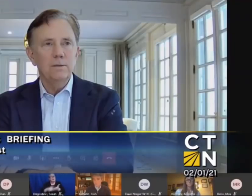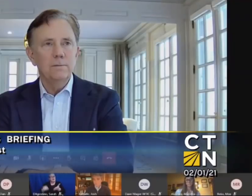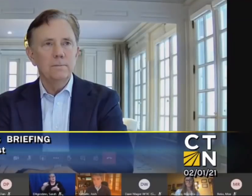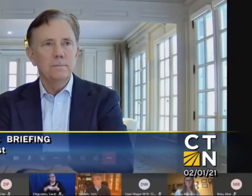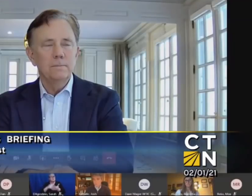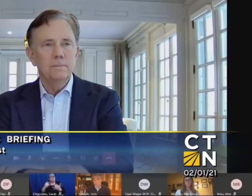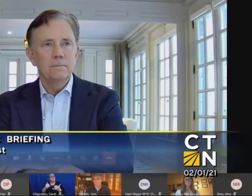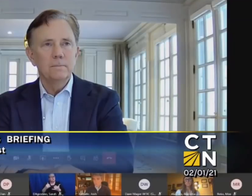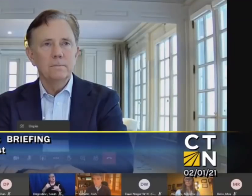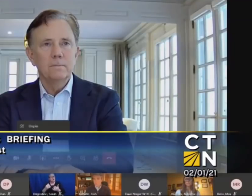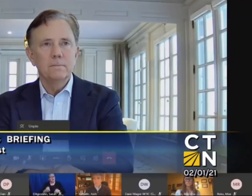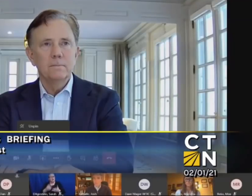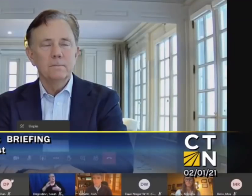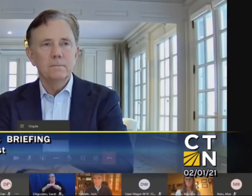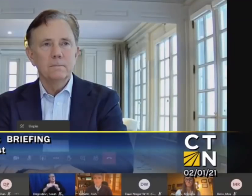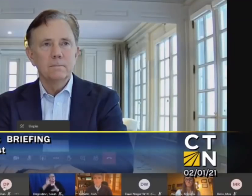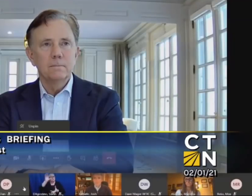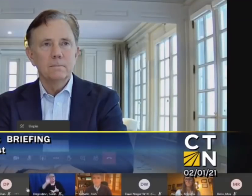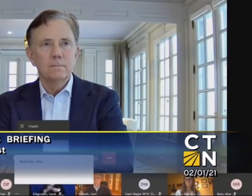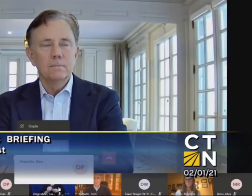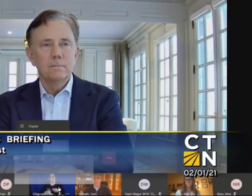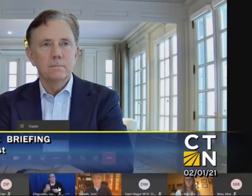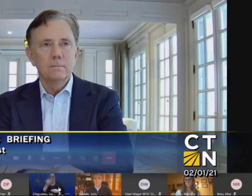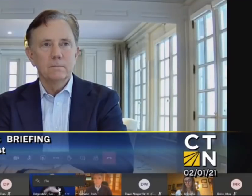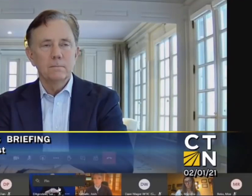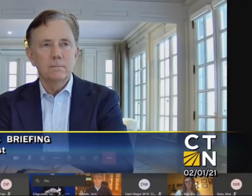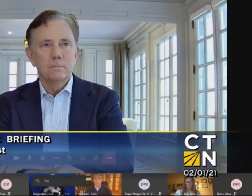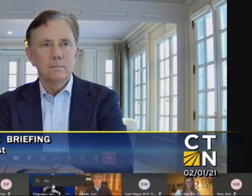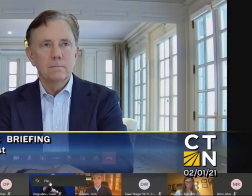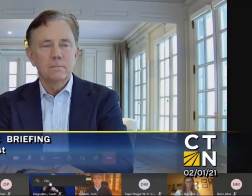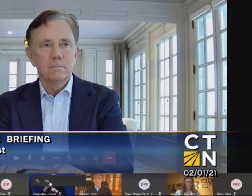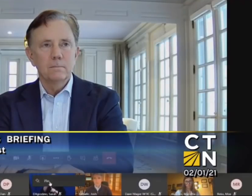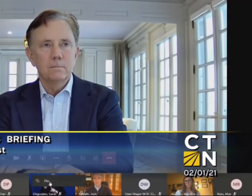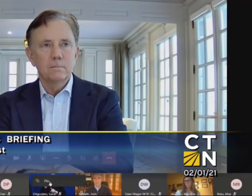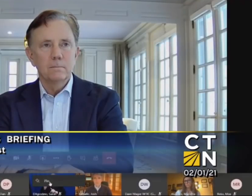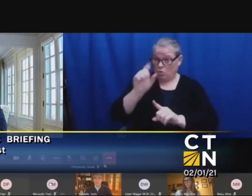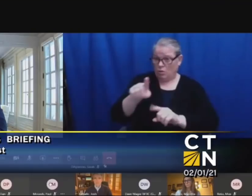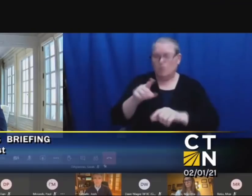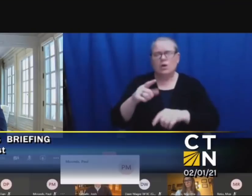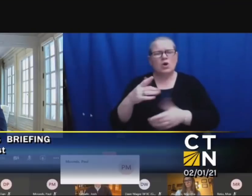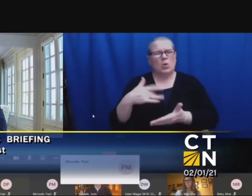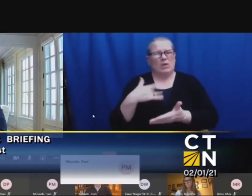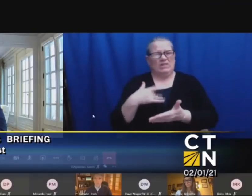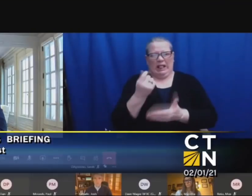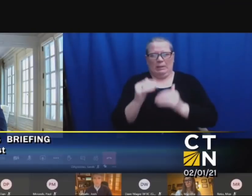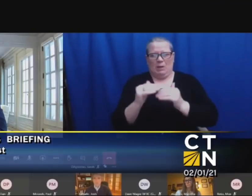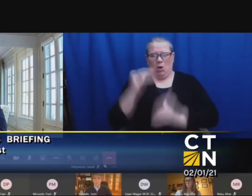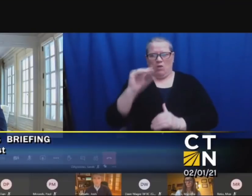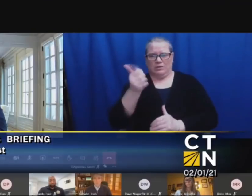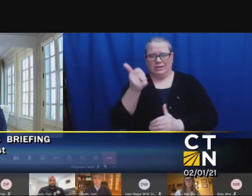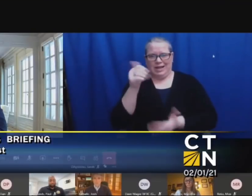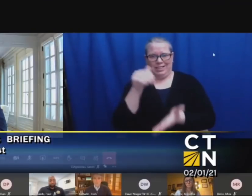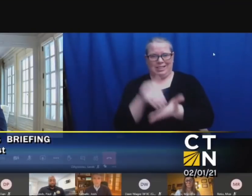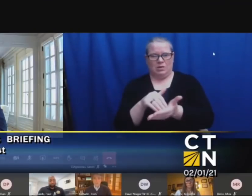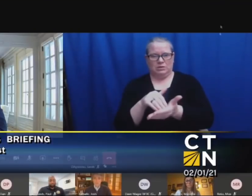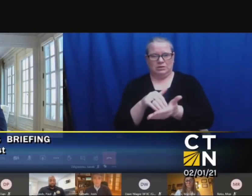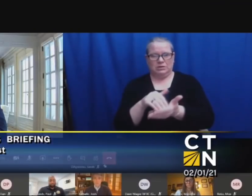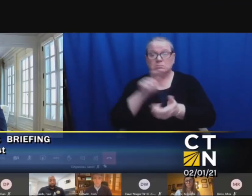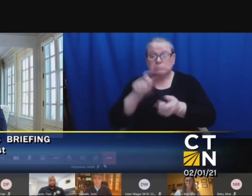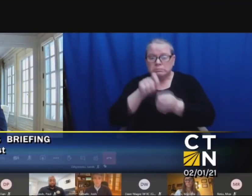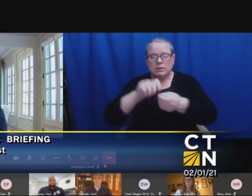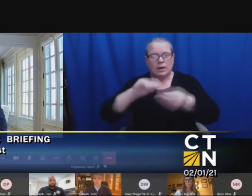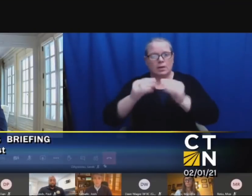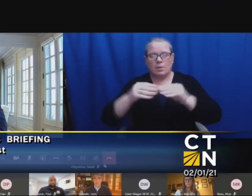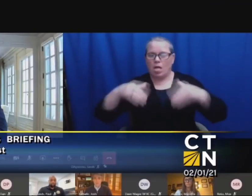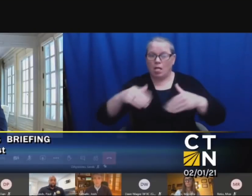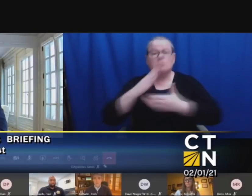Josh? Yeah, we don't have a precise number. We think it's a little over 10,000. We have had some of our providers continue